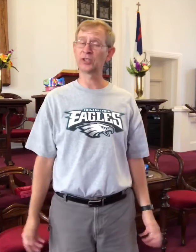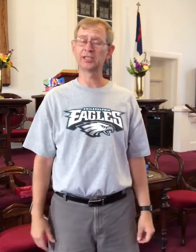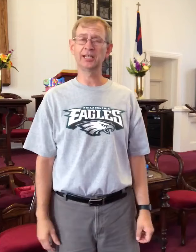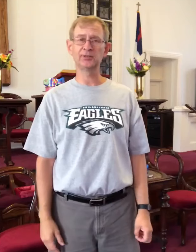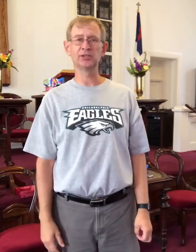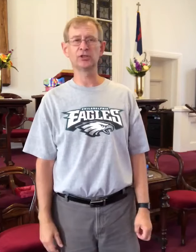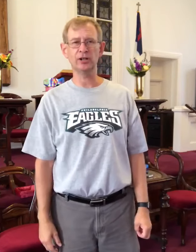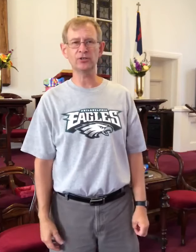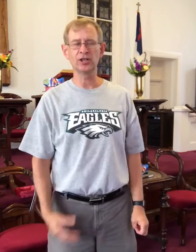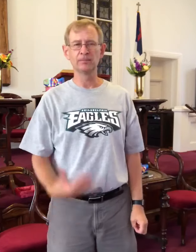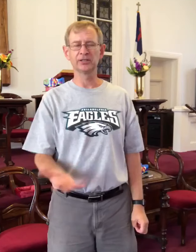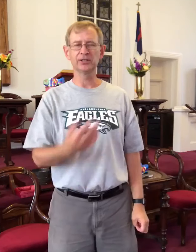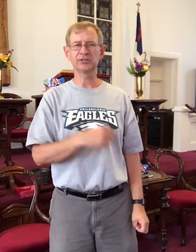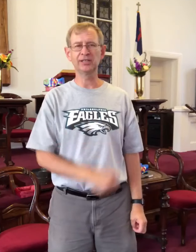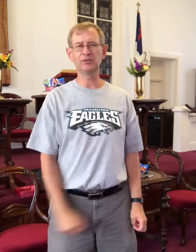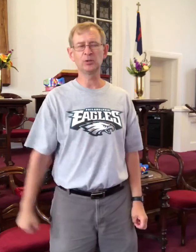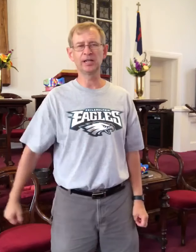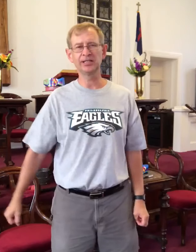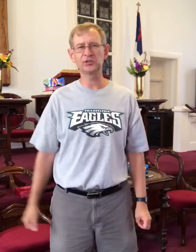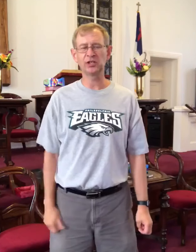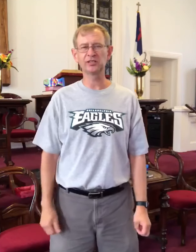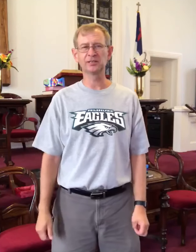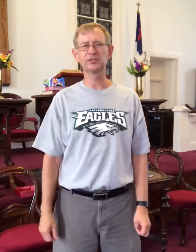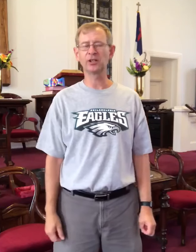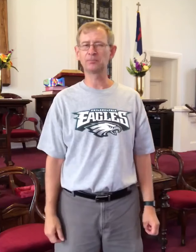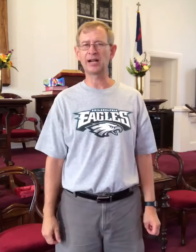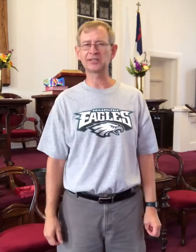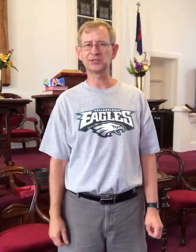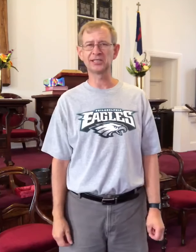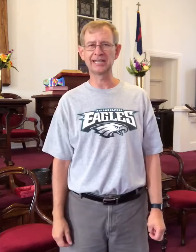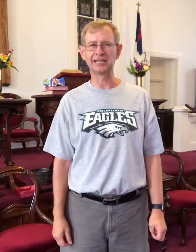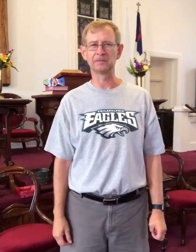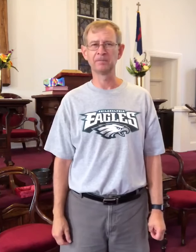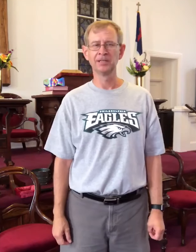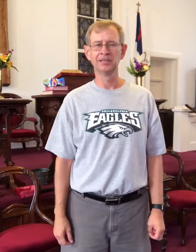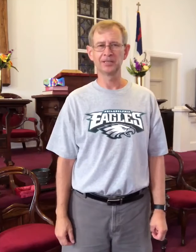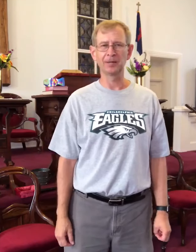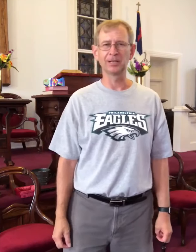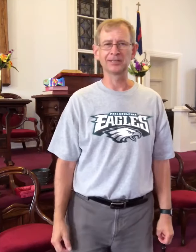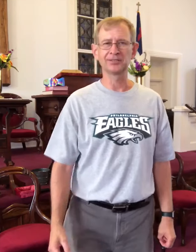Sundays in church, but this gives you a head start to start practicing now. God bless.